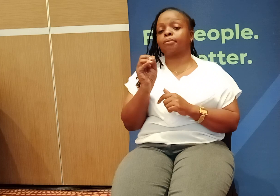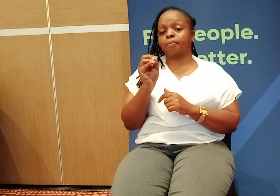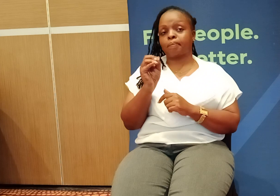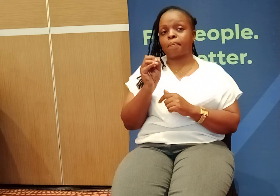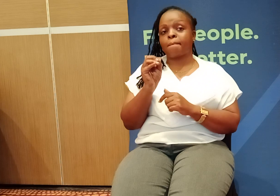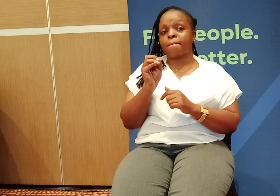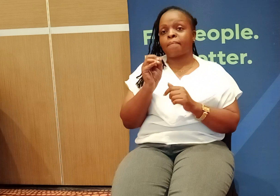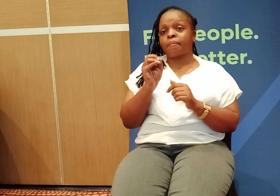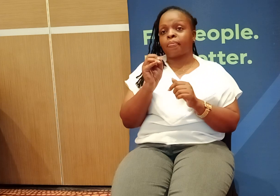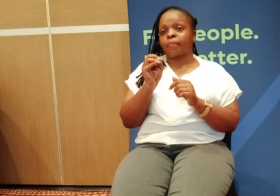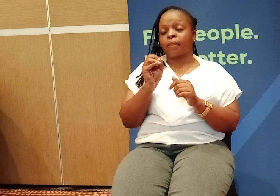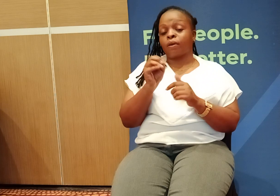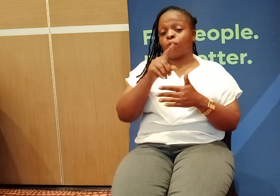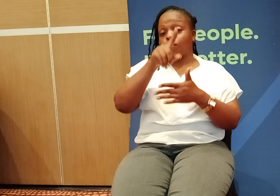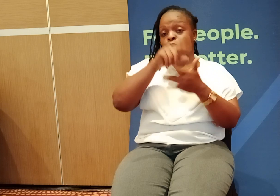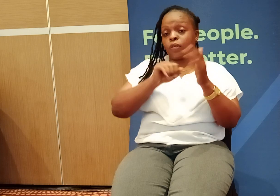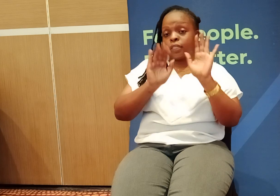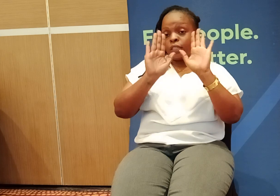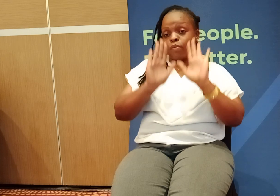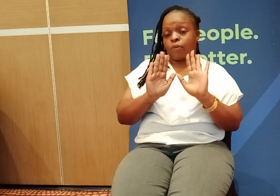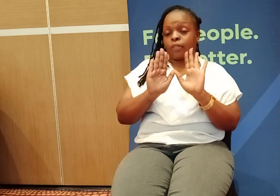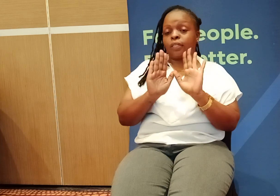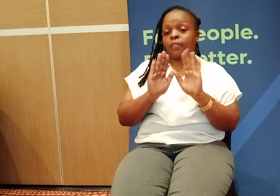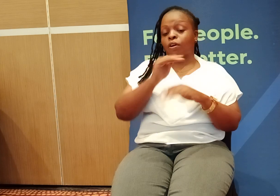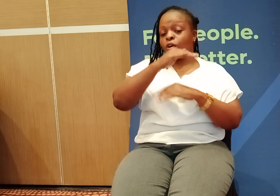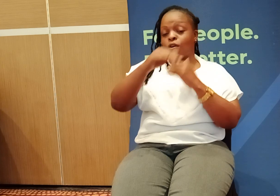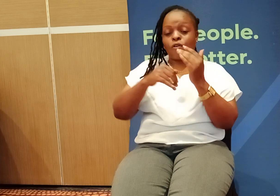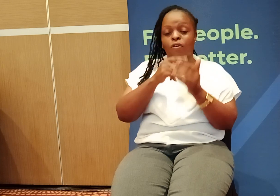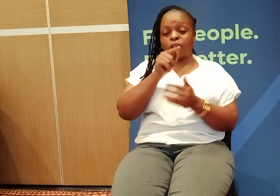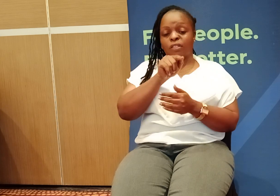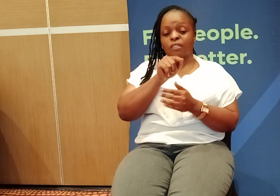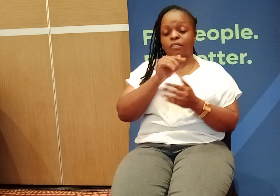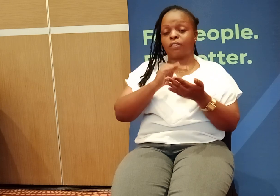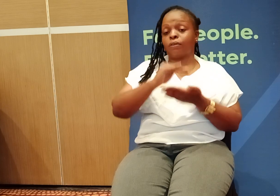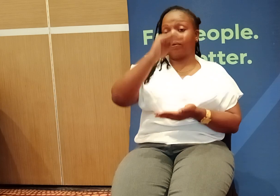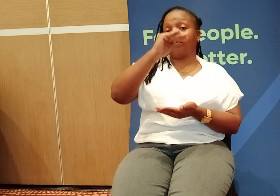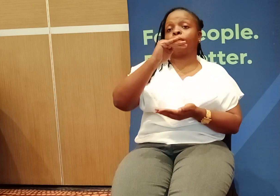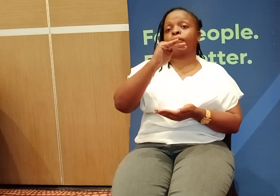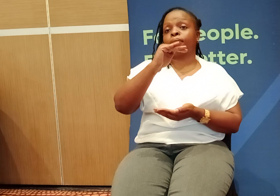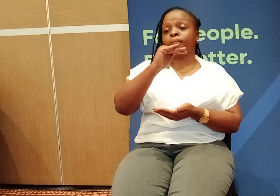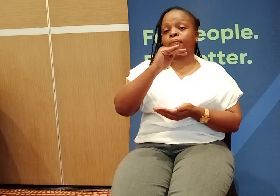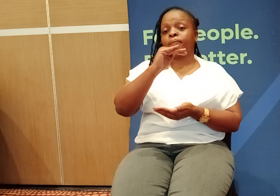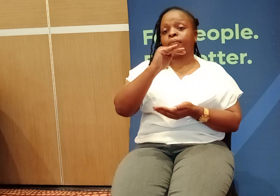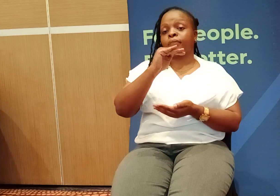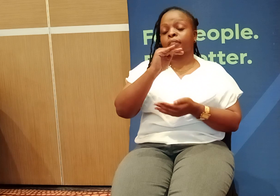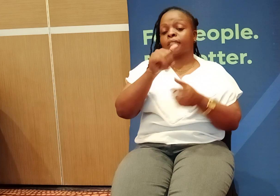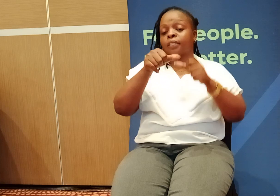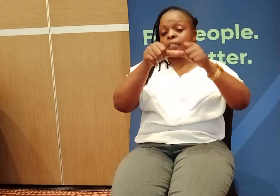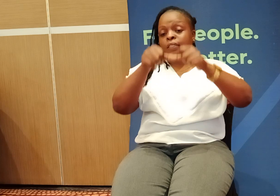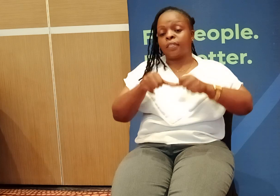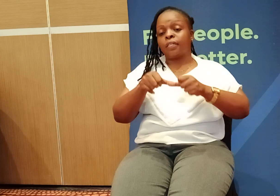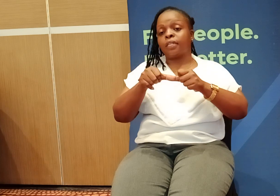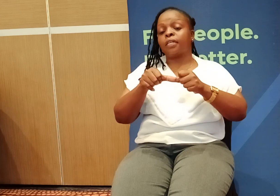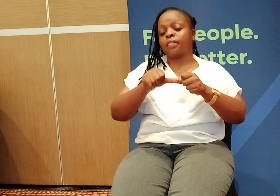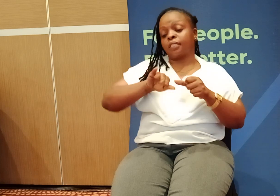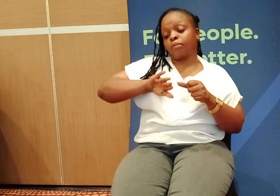I think what is very important is that all this growth and sustaining subsidiaries has been